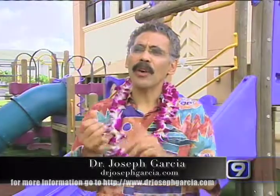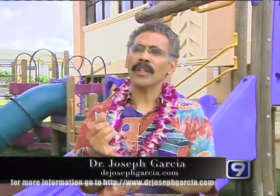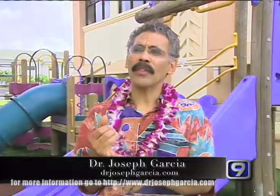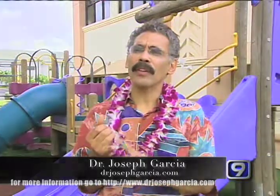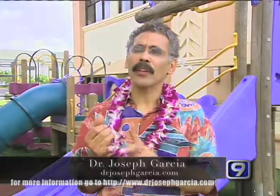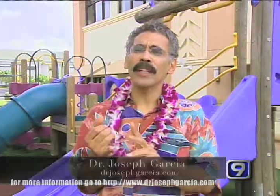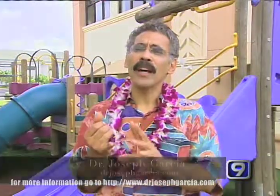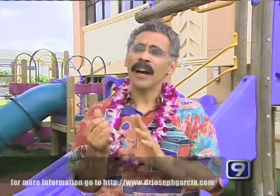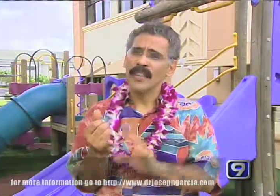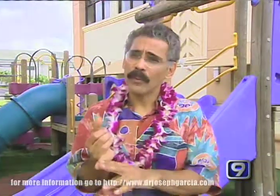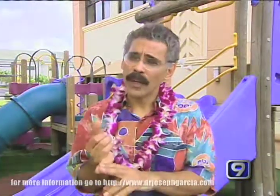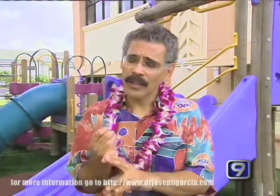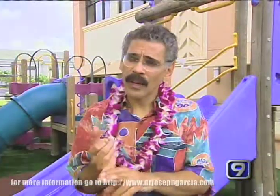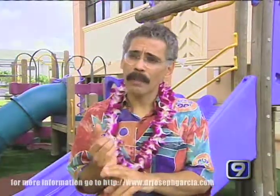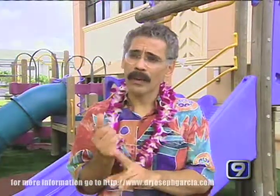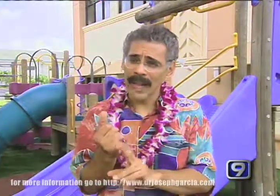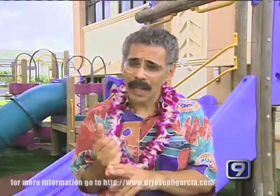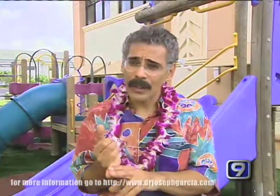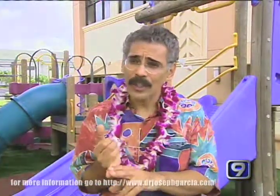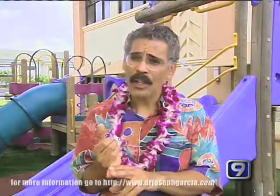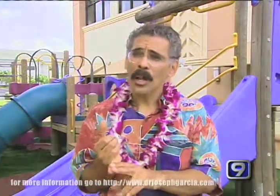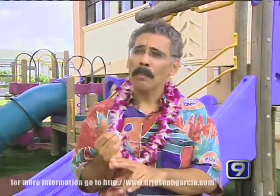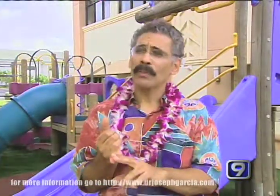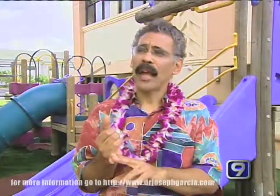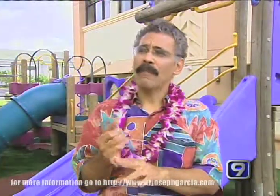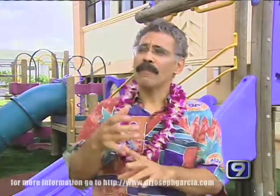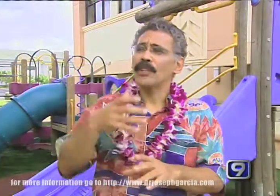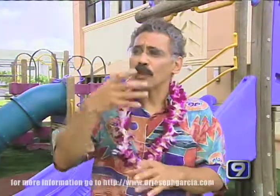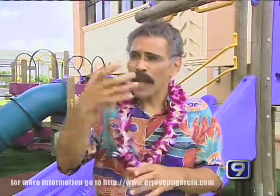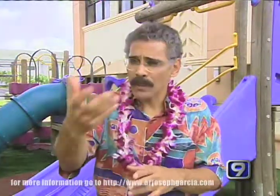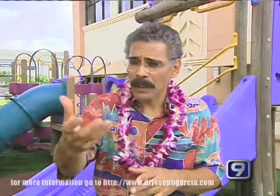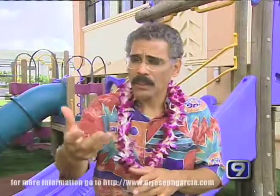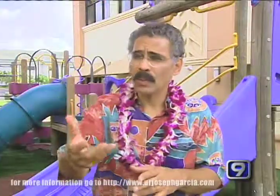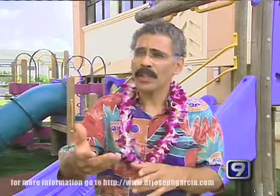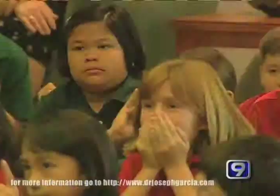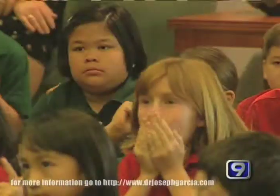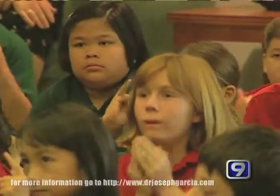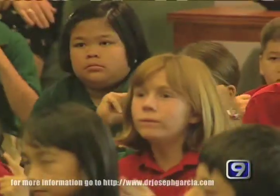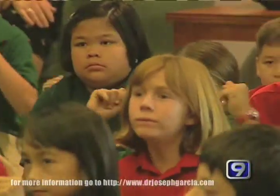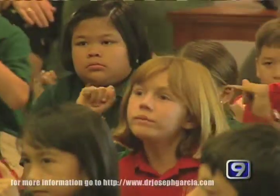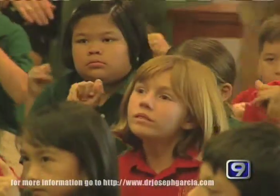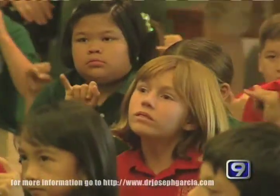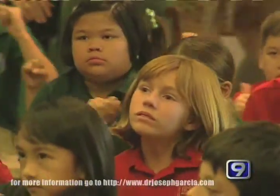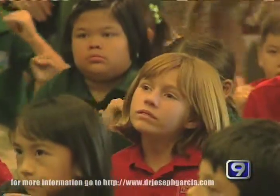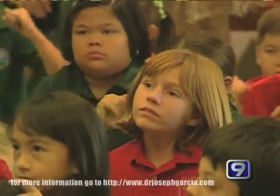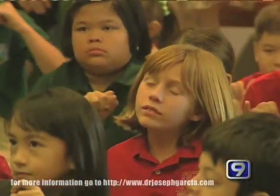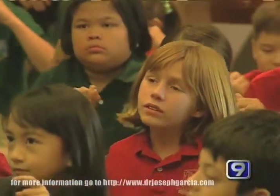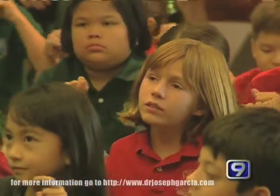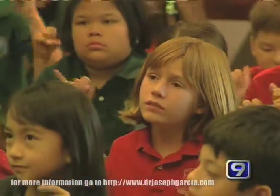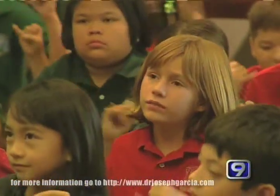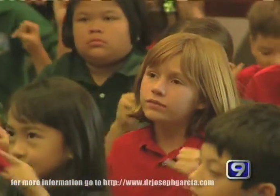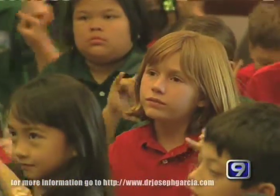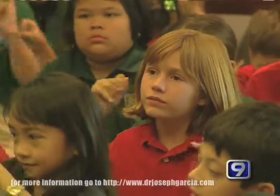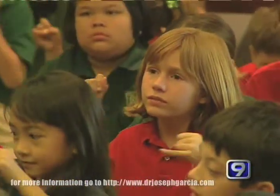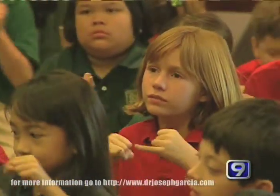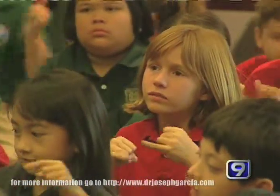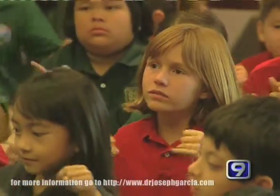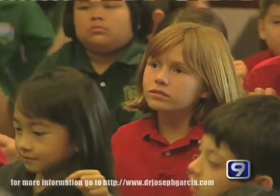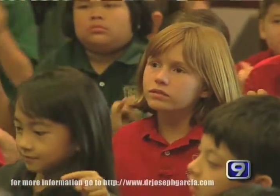not only are they learning a different way to think about language, but they have a visual aspect to it. Sign language is fun for older children to learn as well as